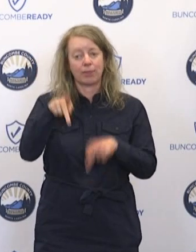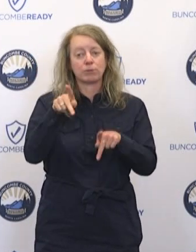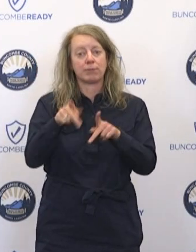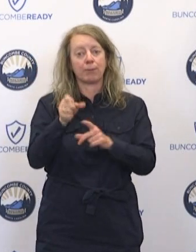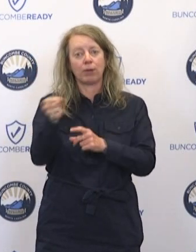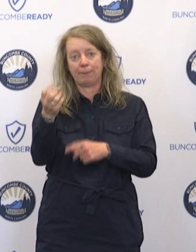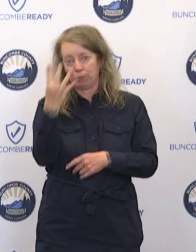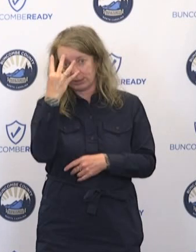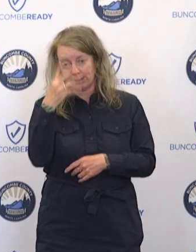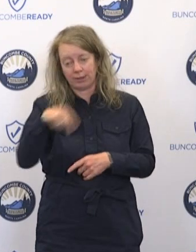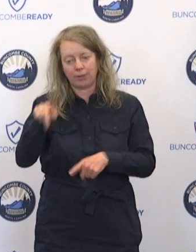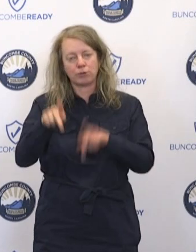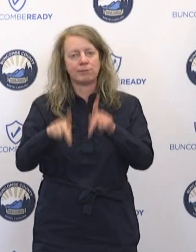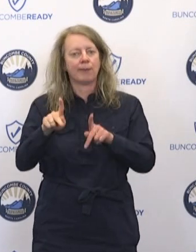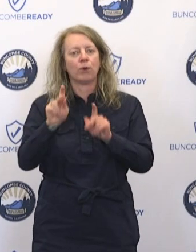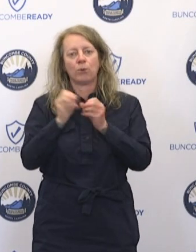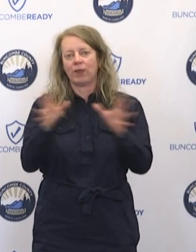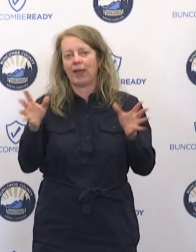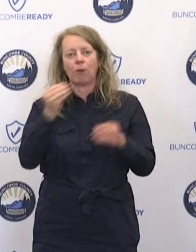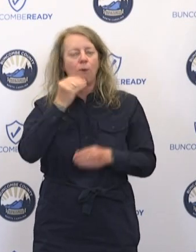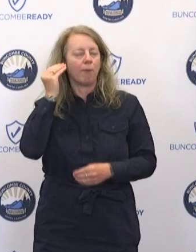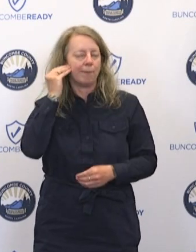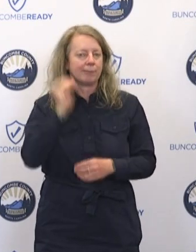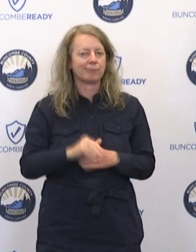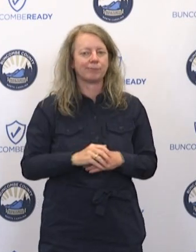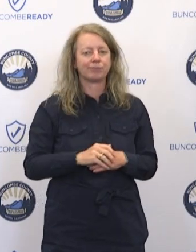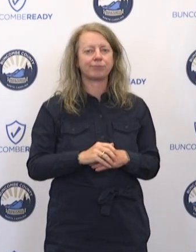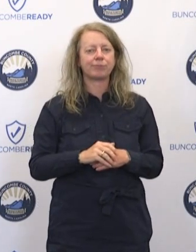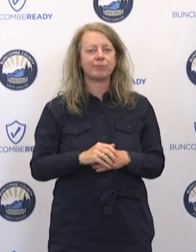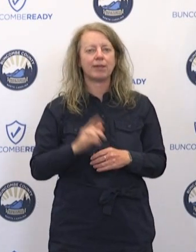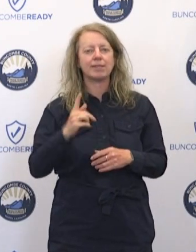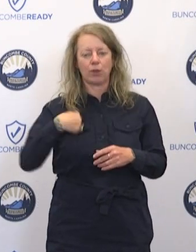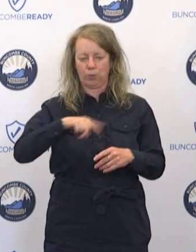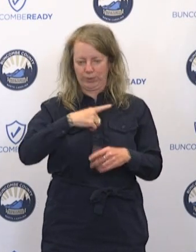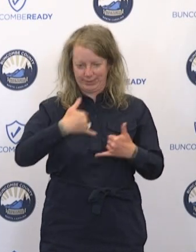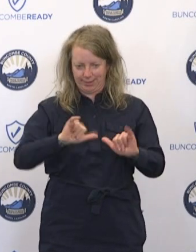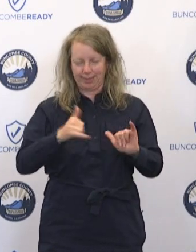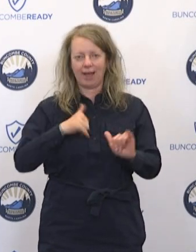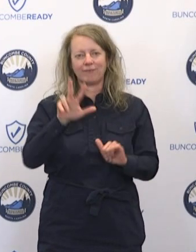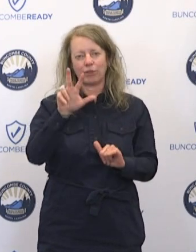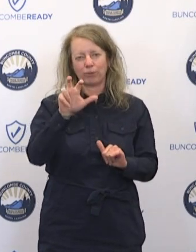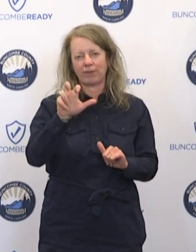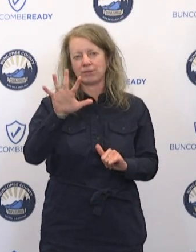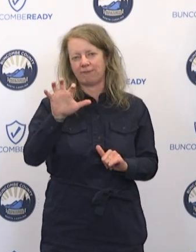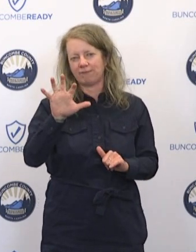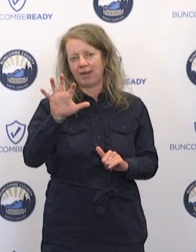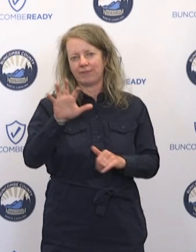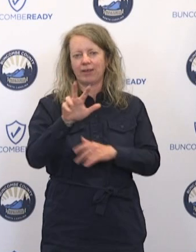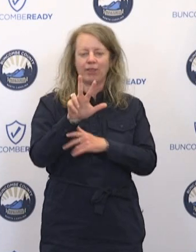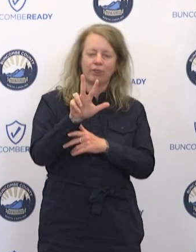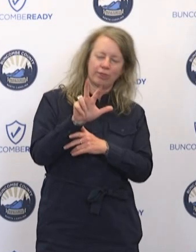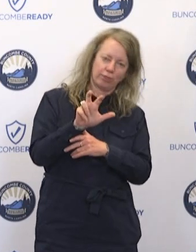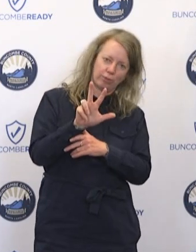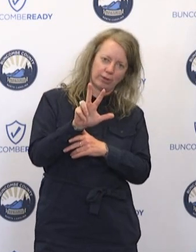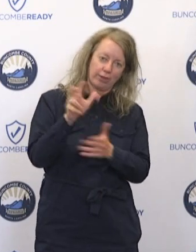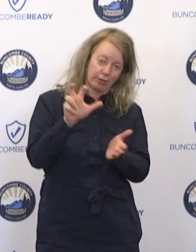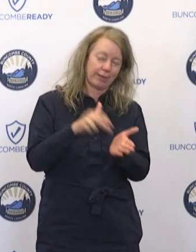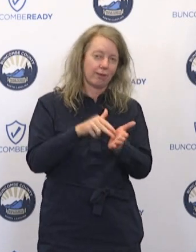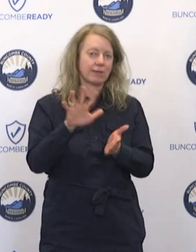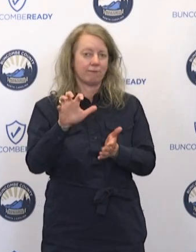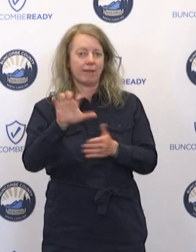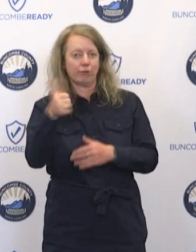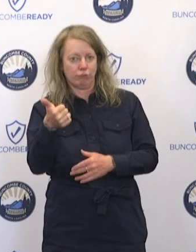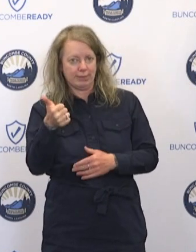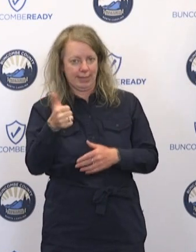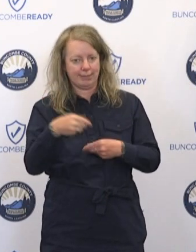homelessness. Our current weekly baseline allocation is 3,510. This is an increase from the last